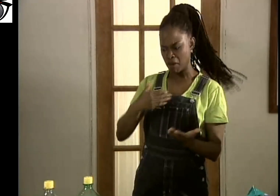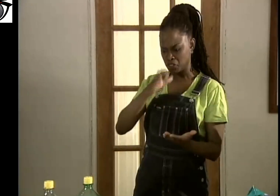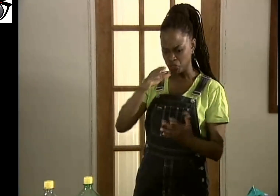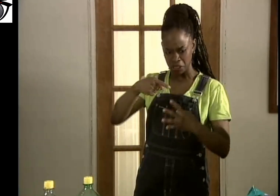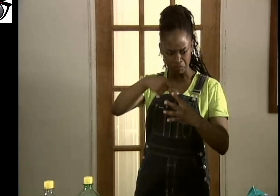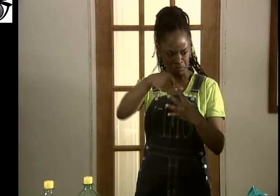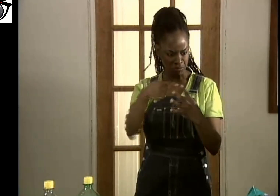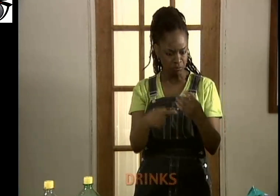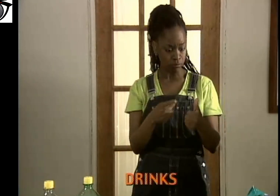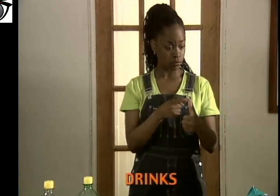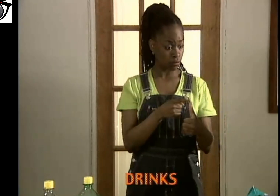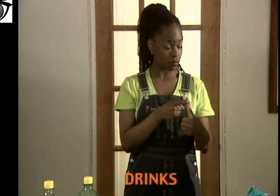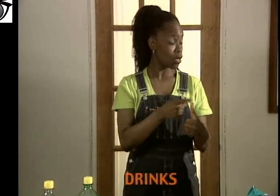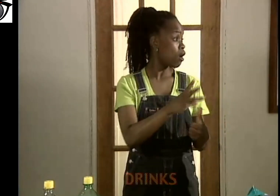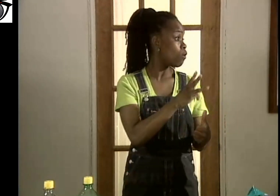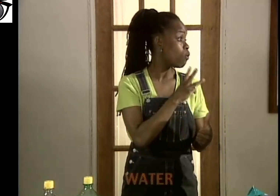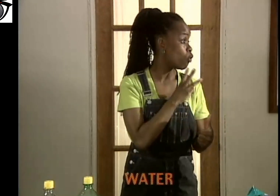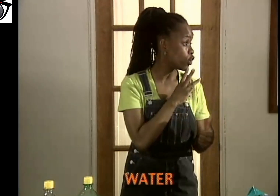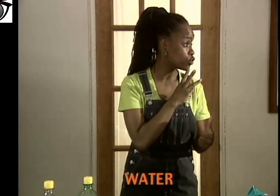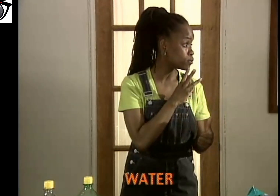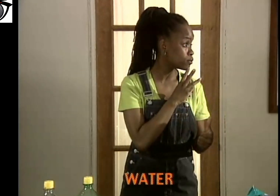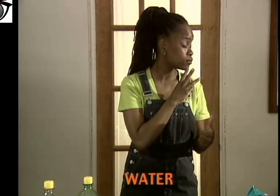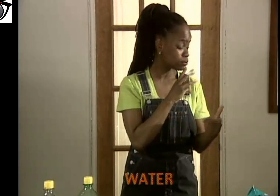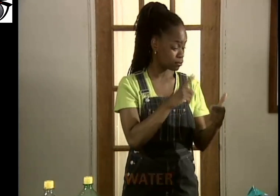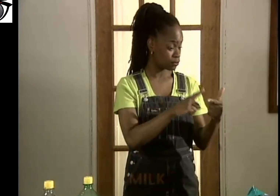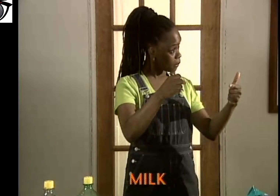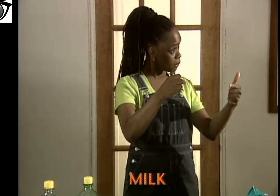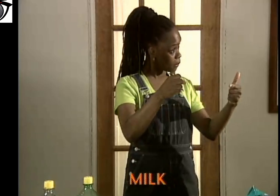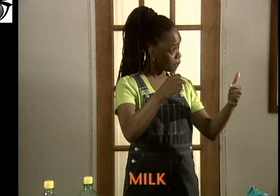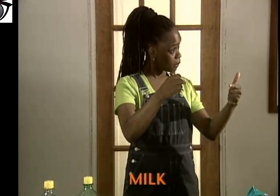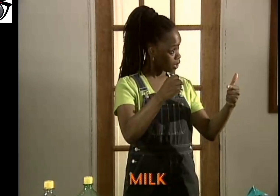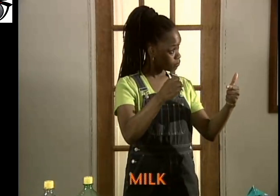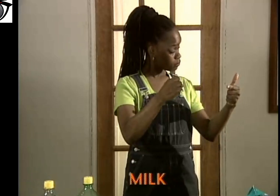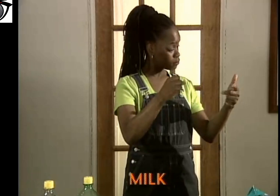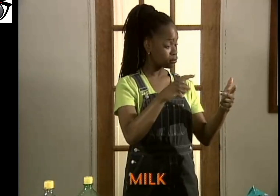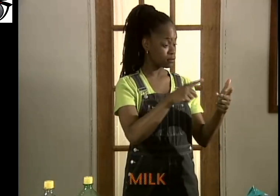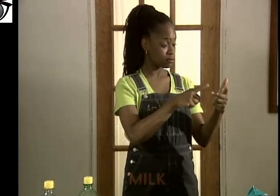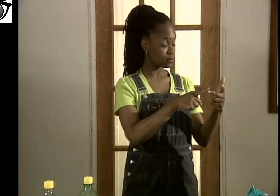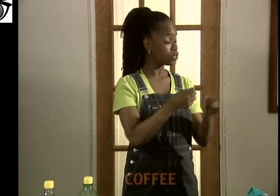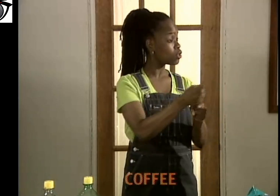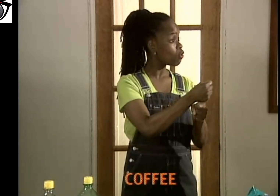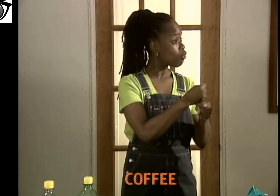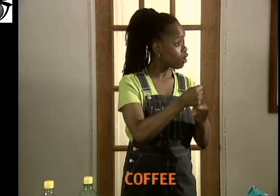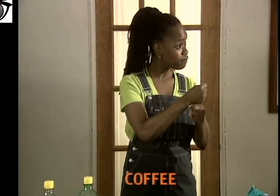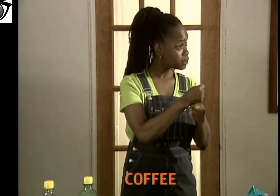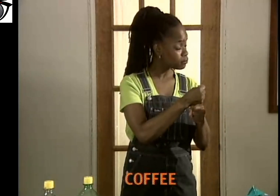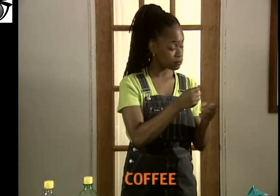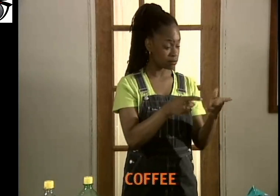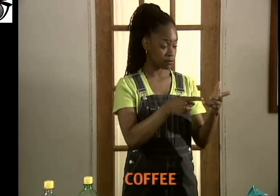Okay, so here we have some drinks. Water, milk,